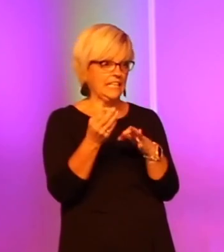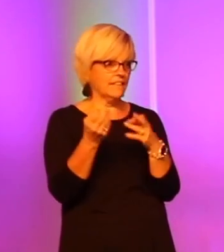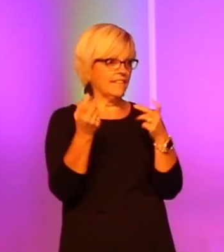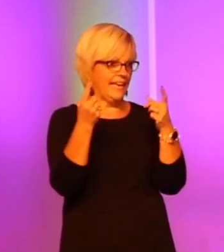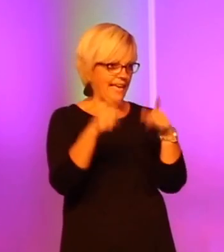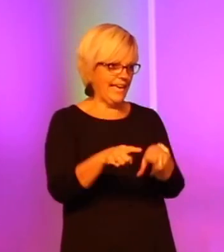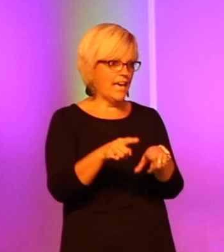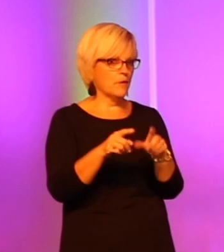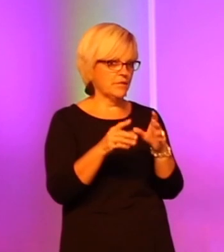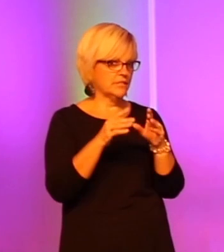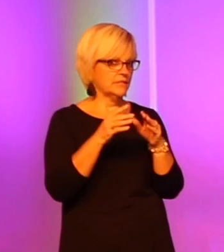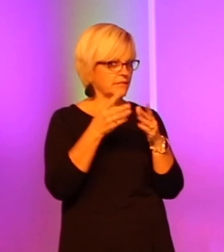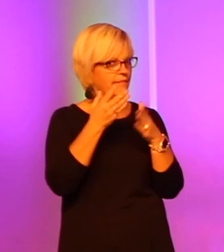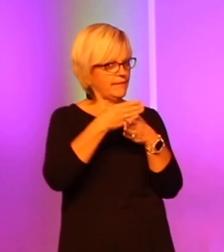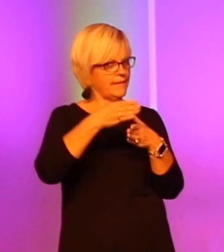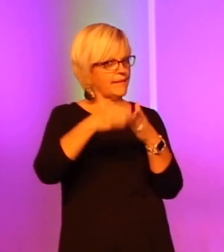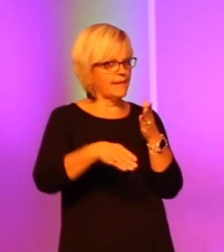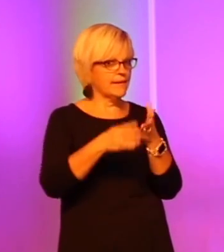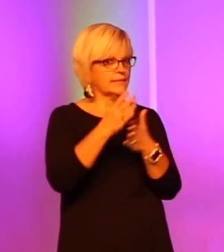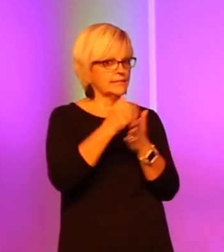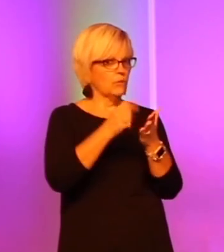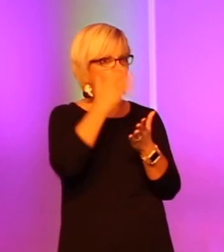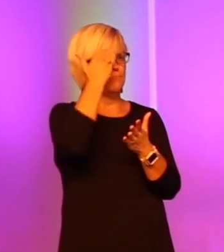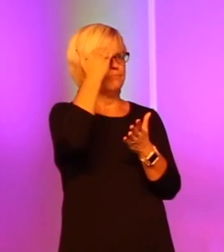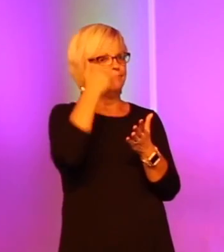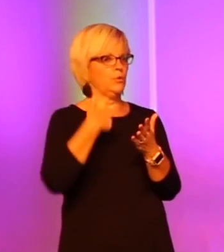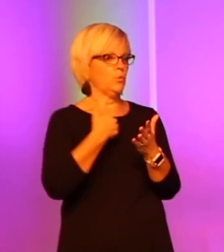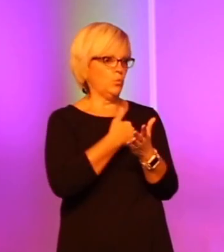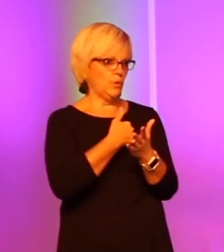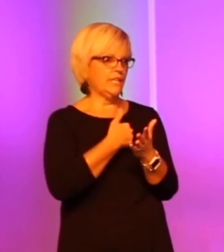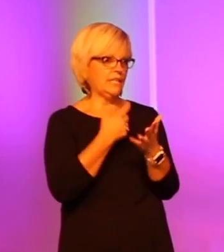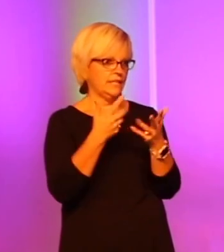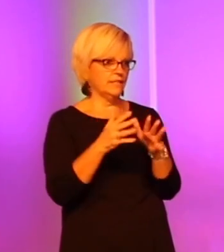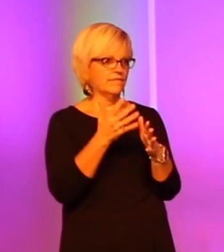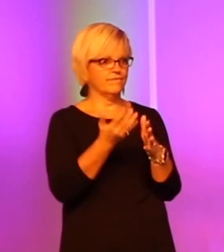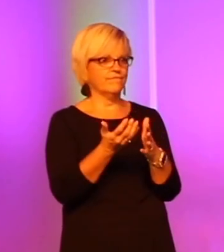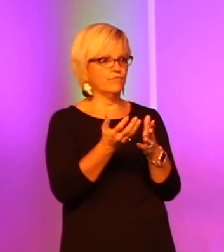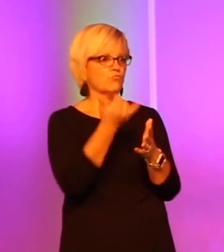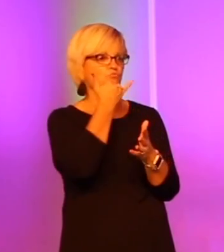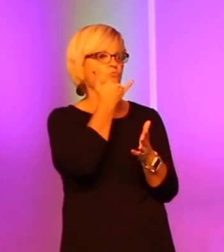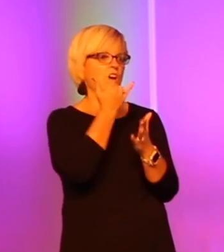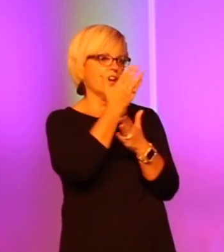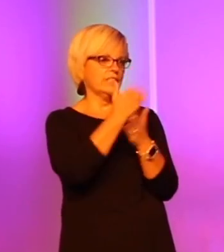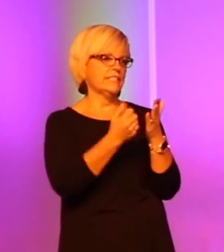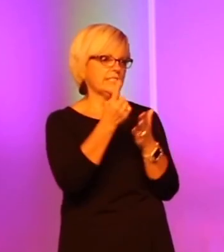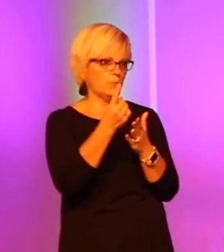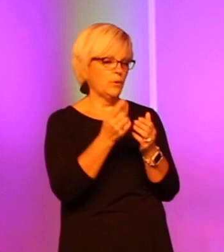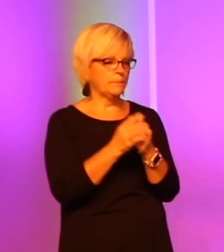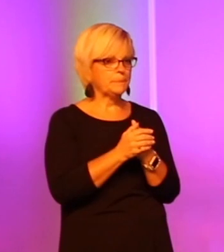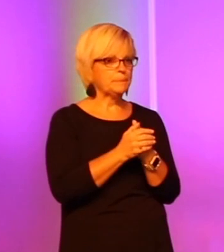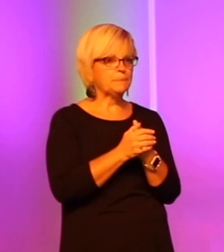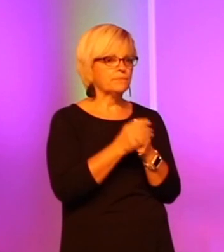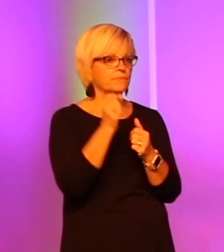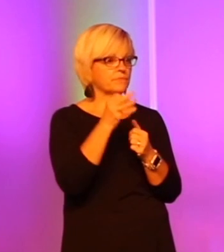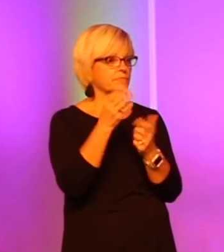given in to that temptation and wronged someone in a certain way. And here's why. Because even if they don't find out, or even if they don't find